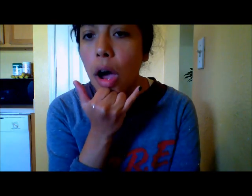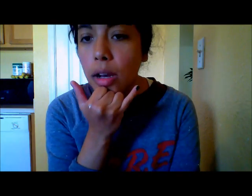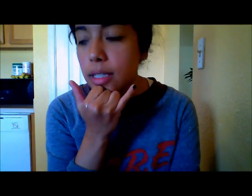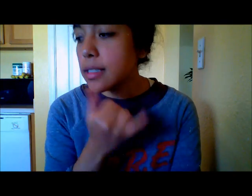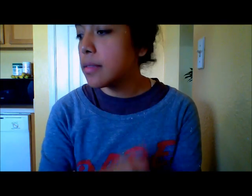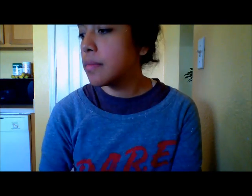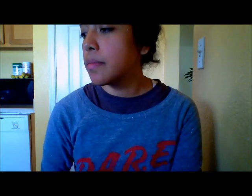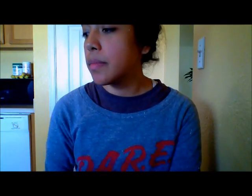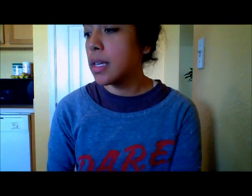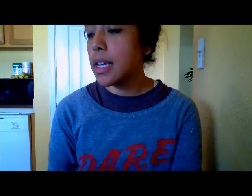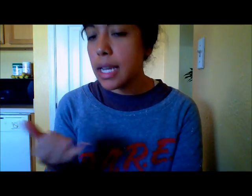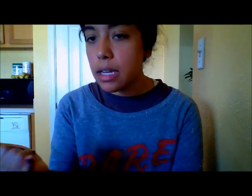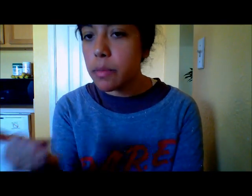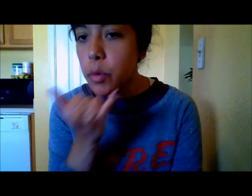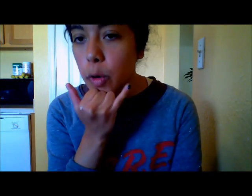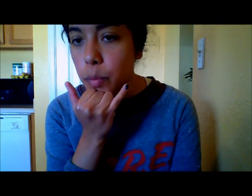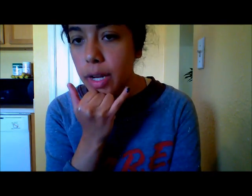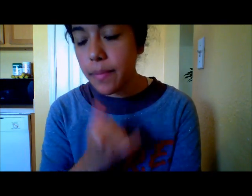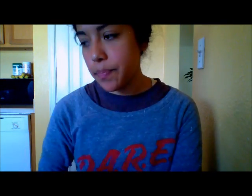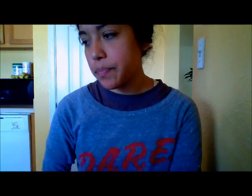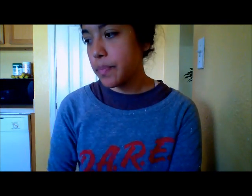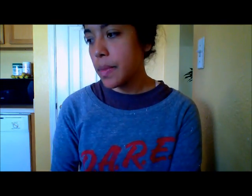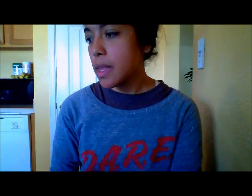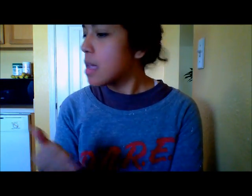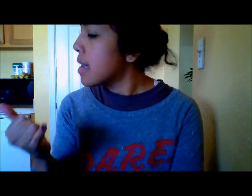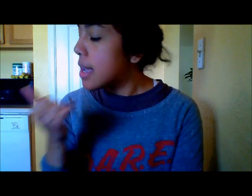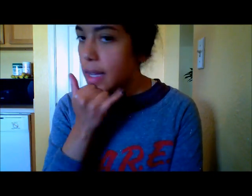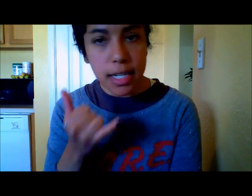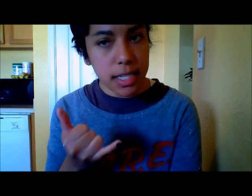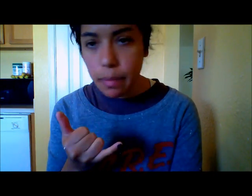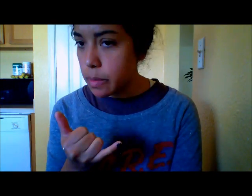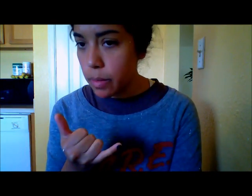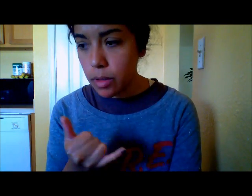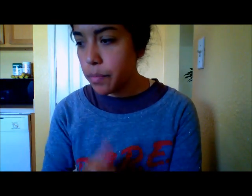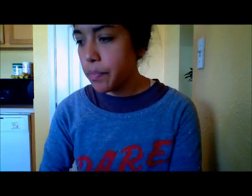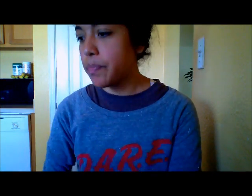Wrong, inappropriate, unacceptable.